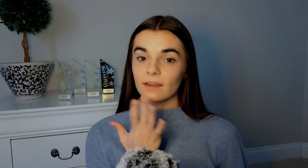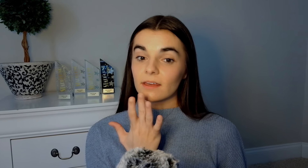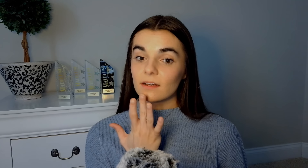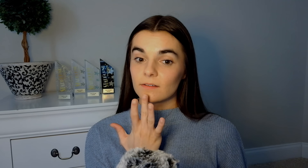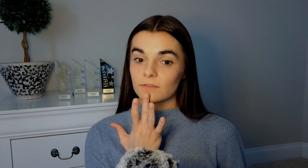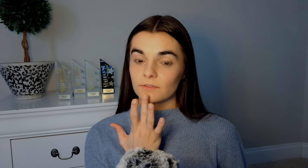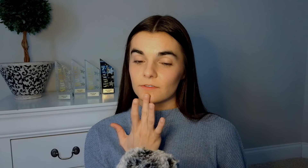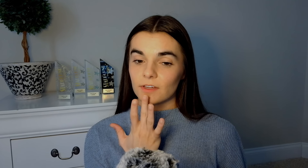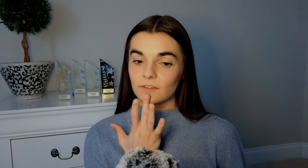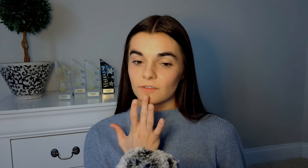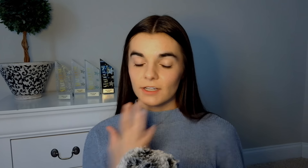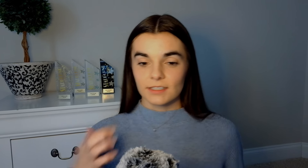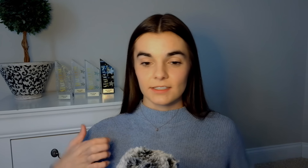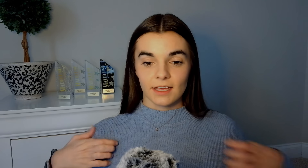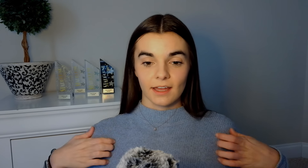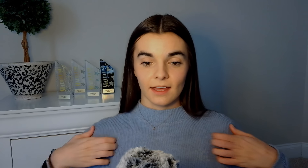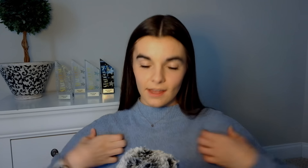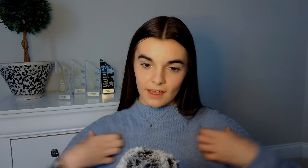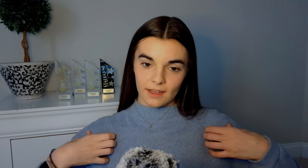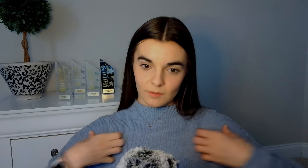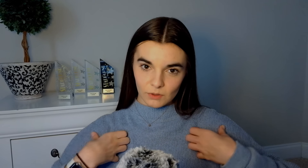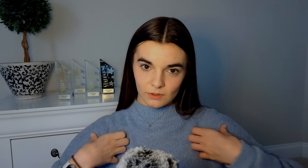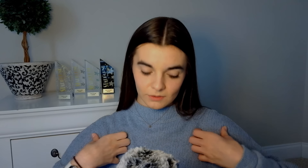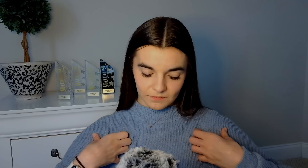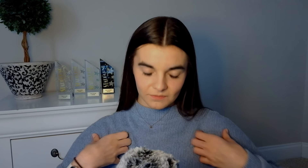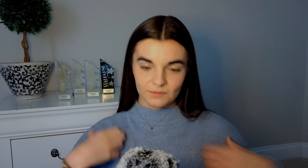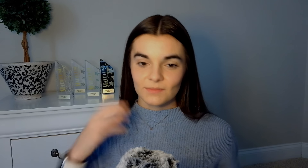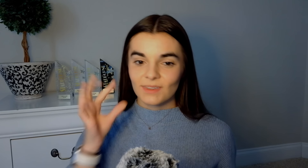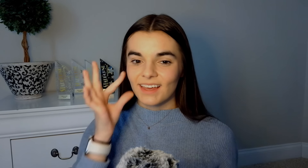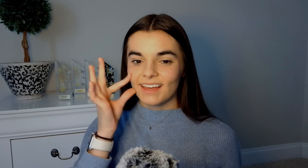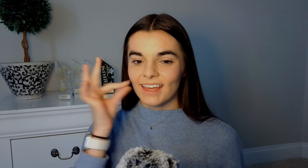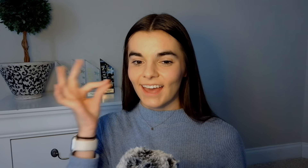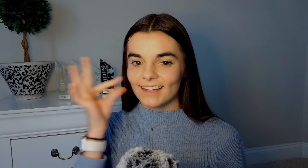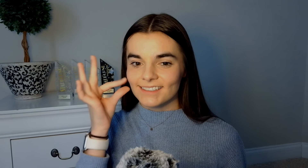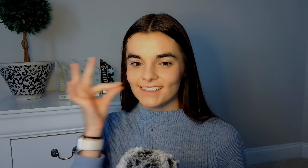My favorite animal, cats.